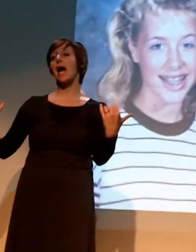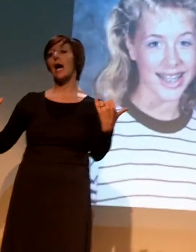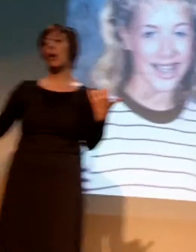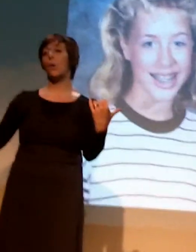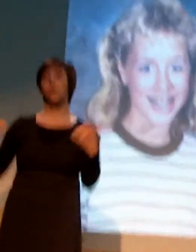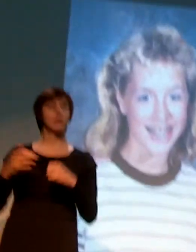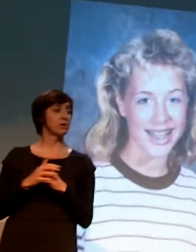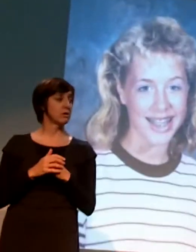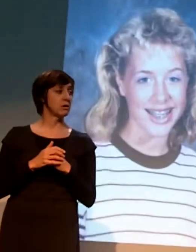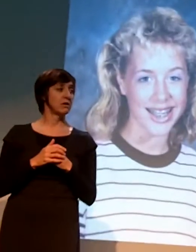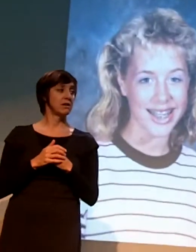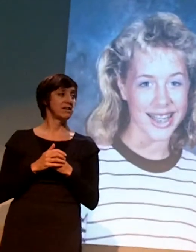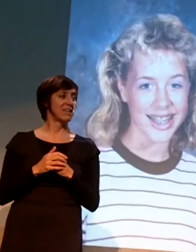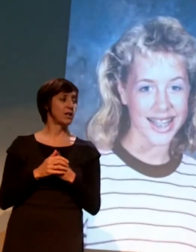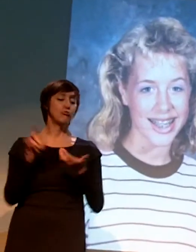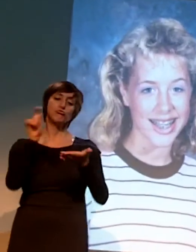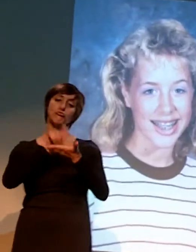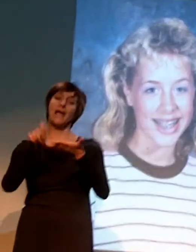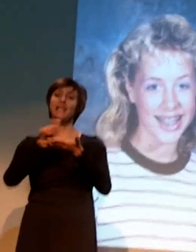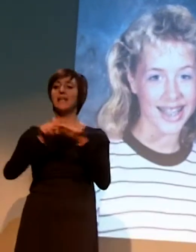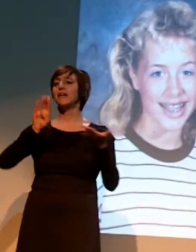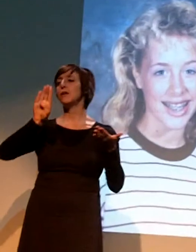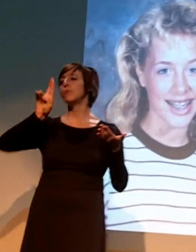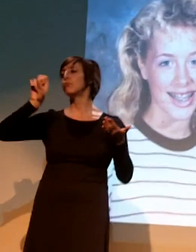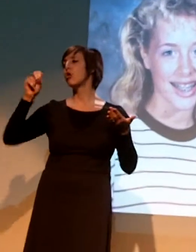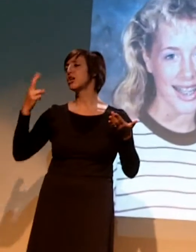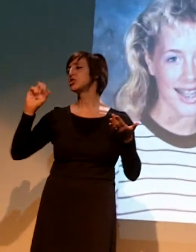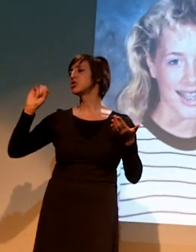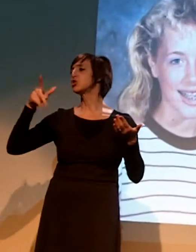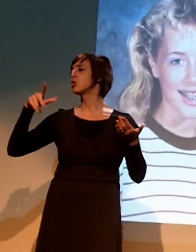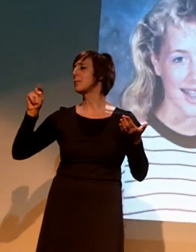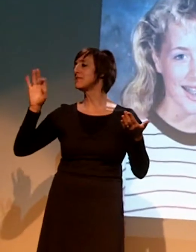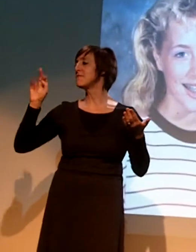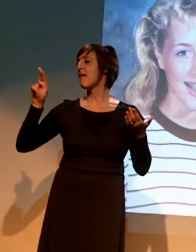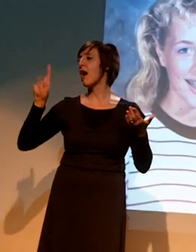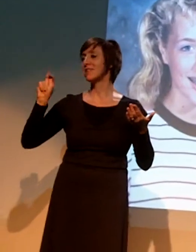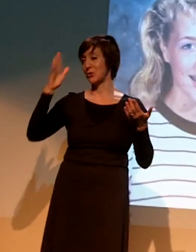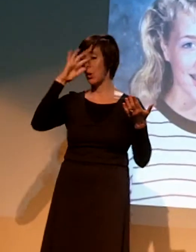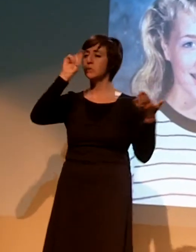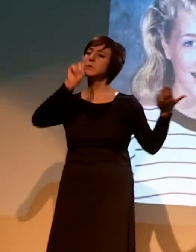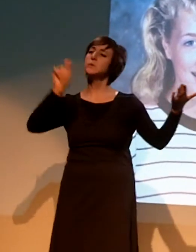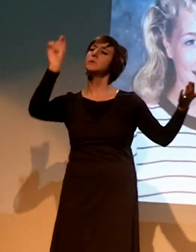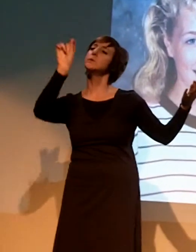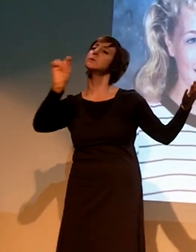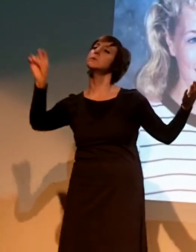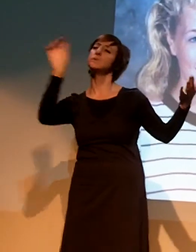In brush script font, which is the best font for serious poems.